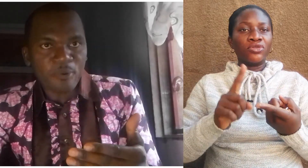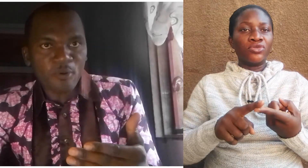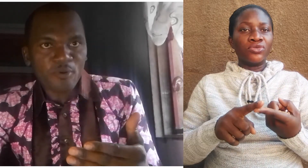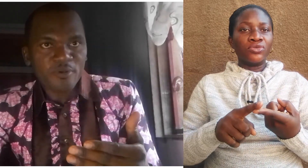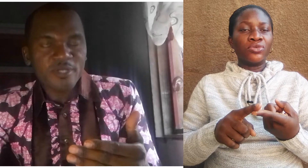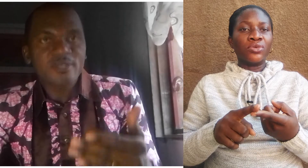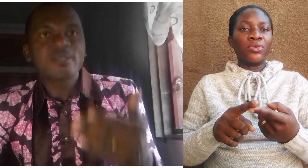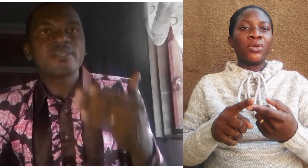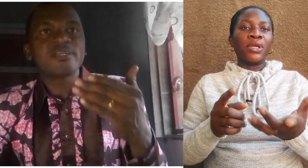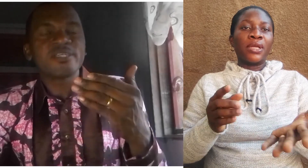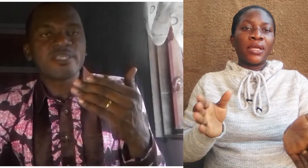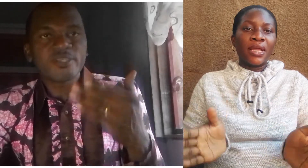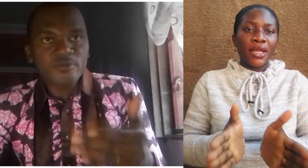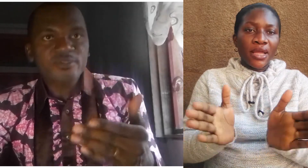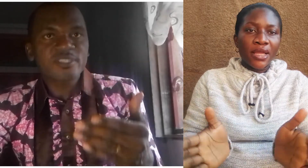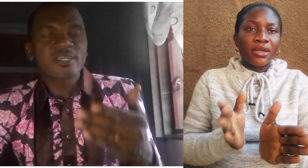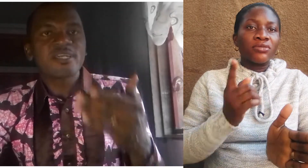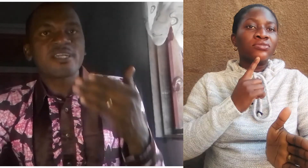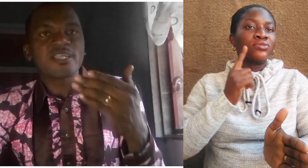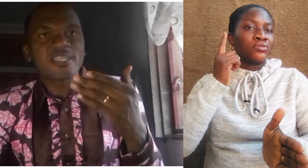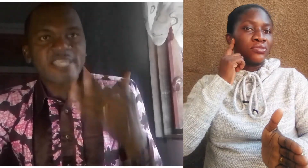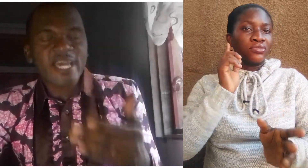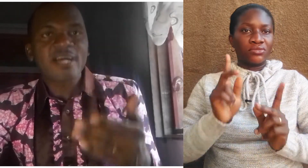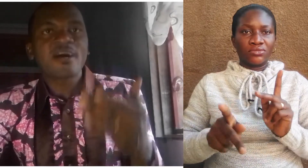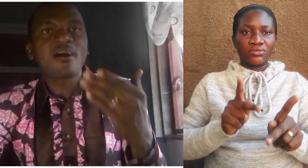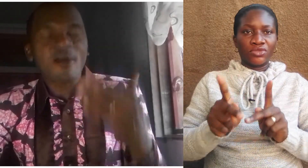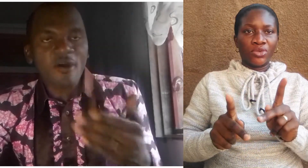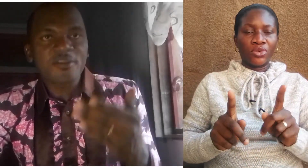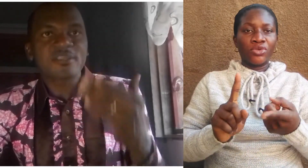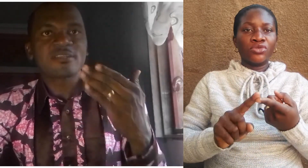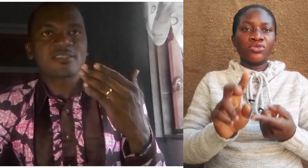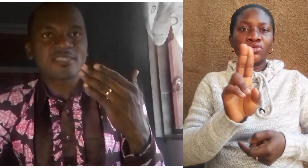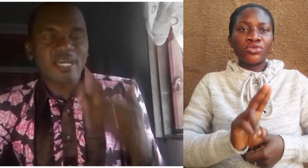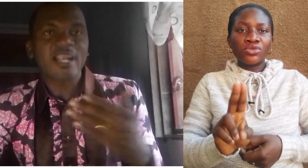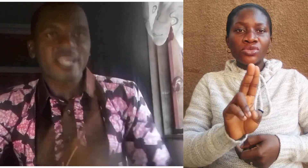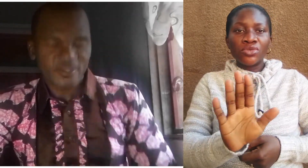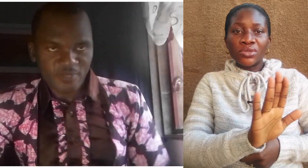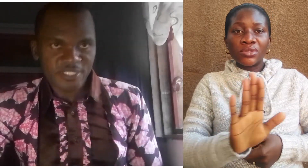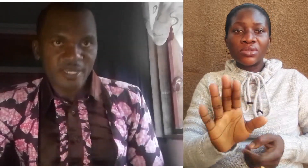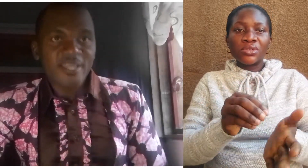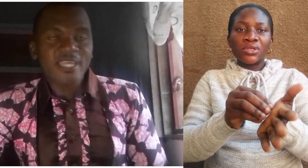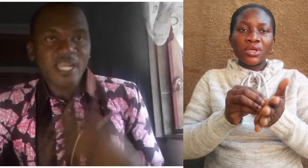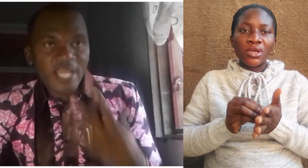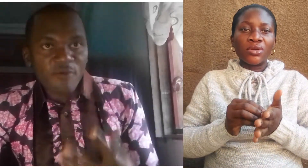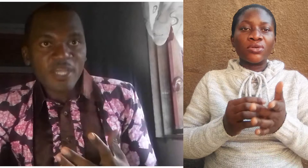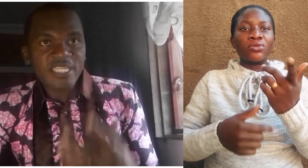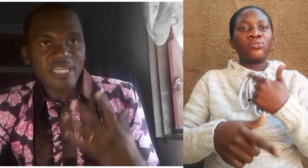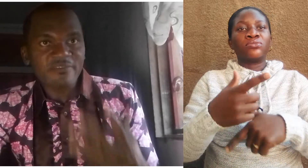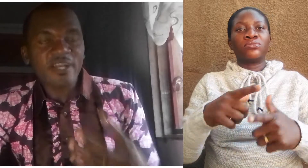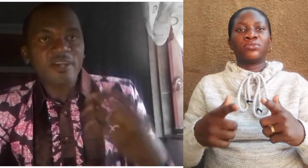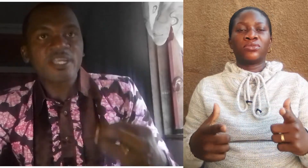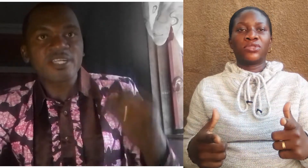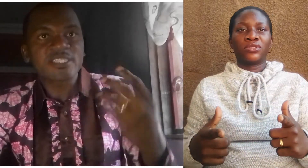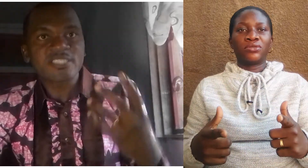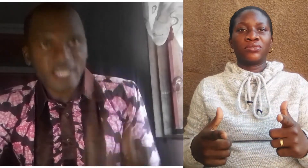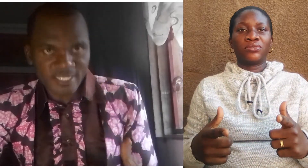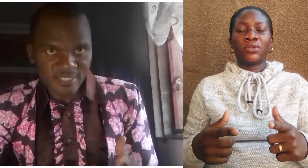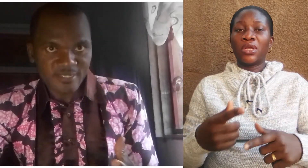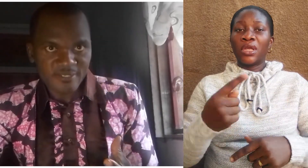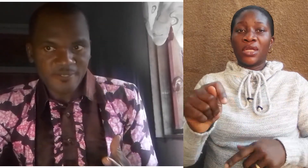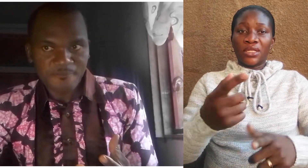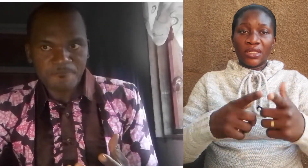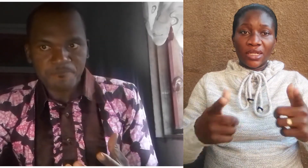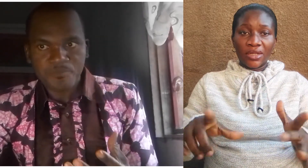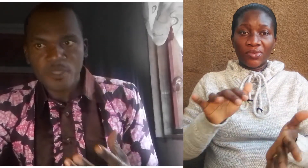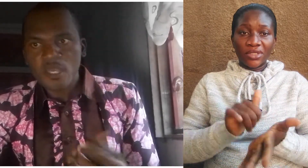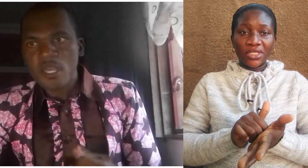deaf people use their own sign language, the language that they can understand.